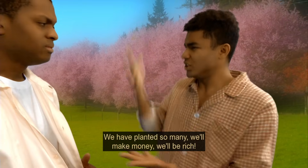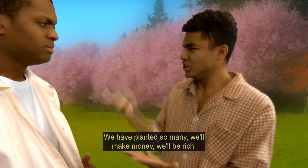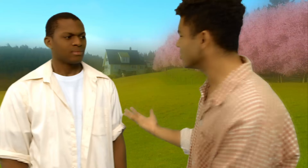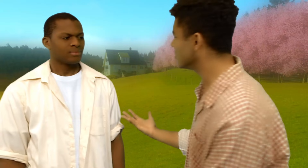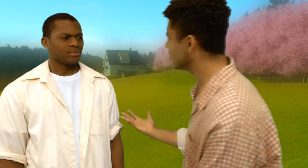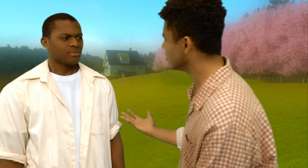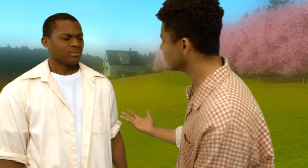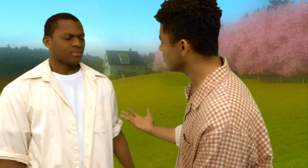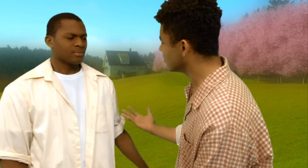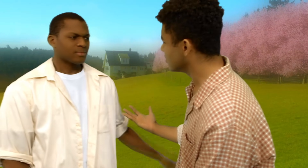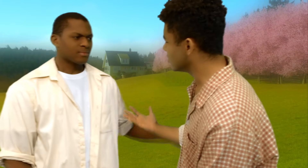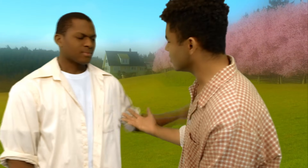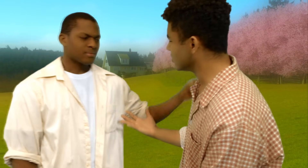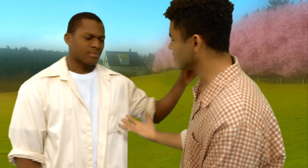rich.